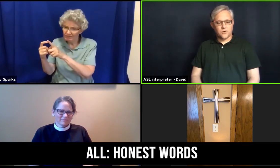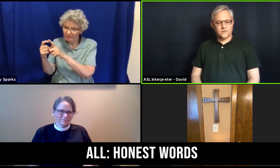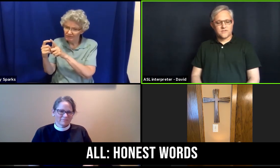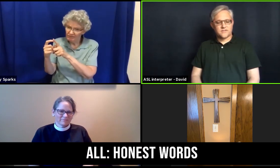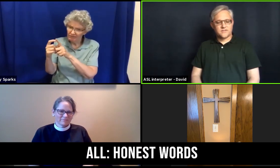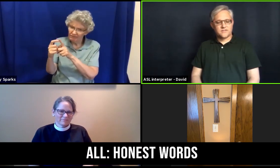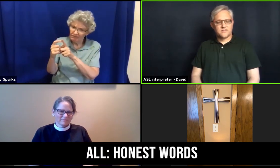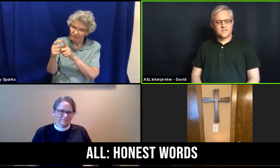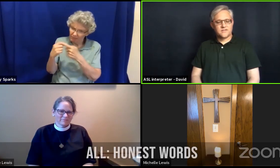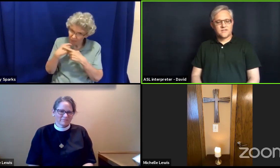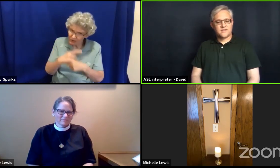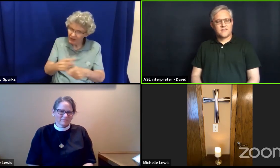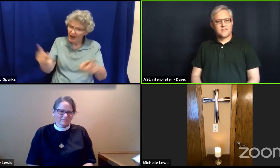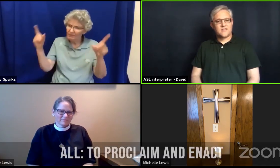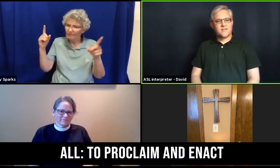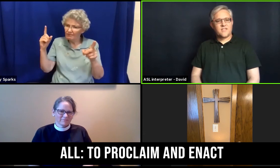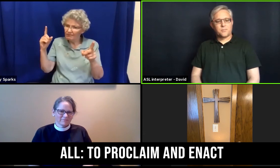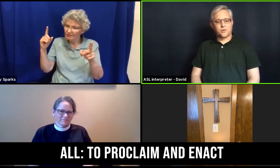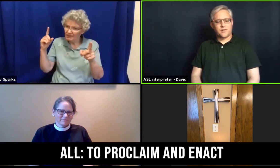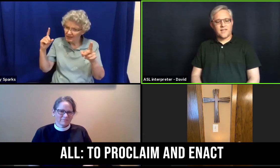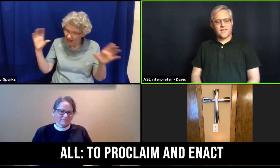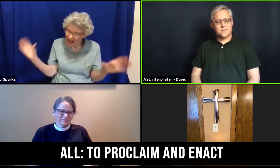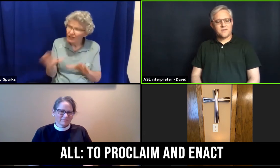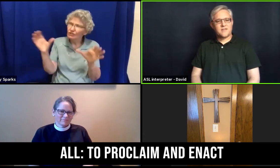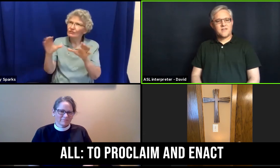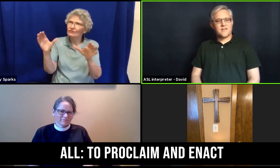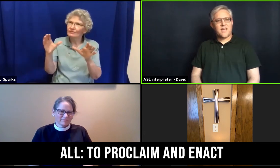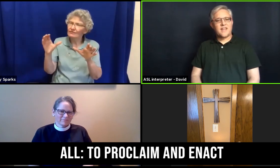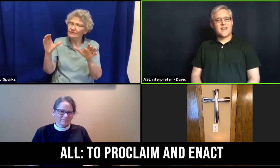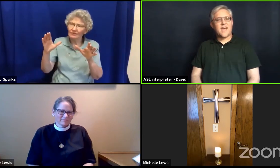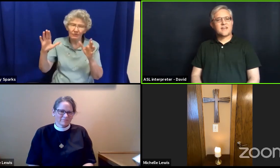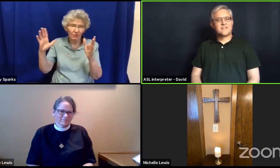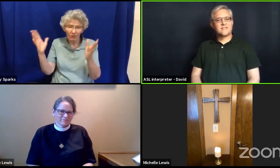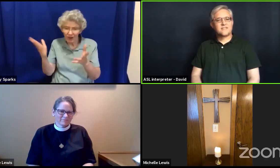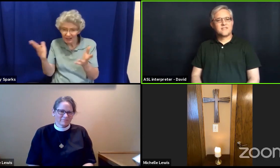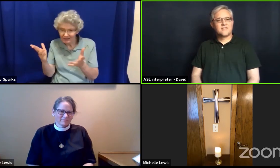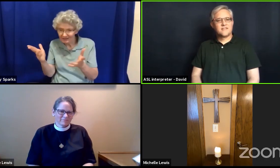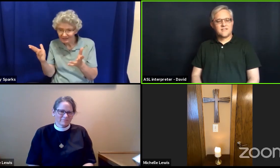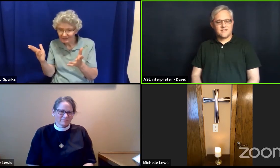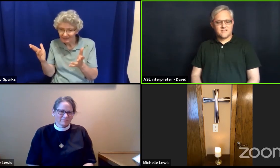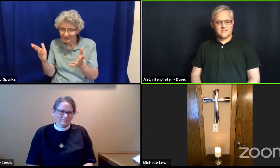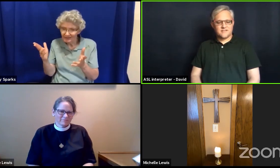honest words that proclaim and enact